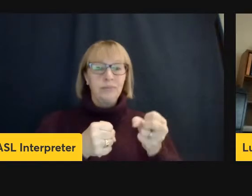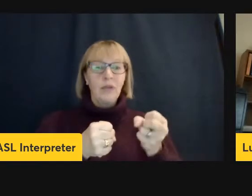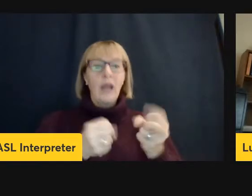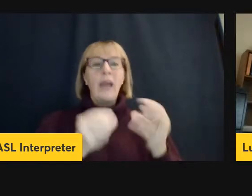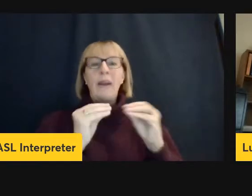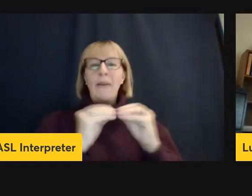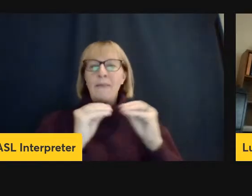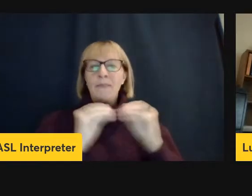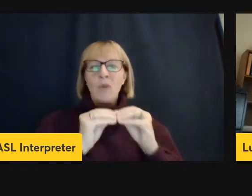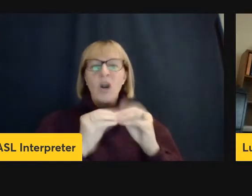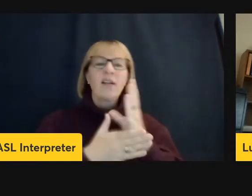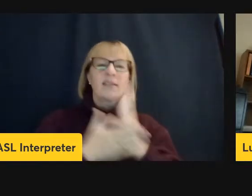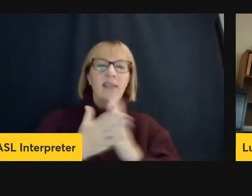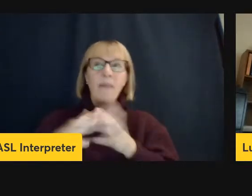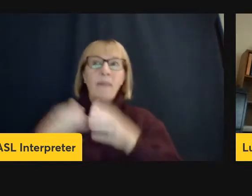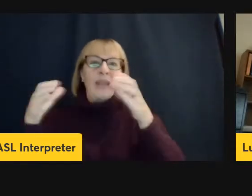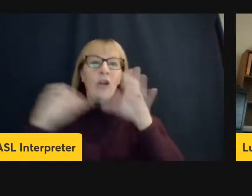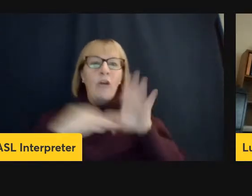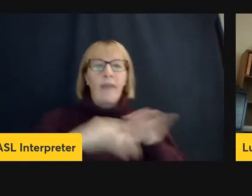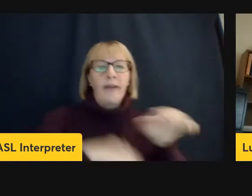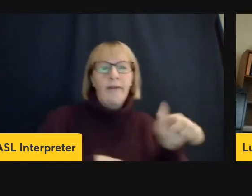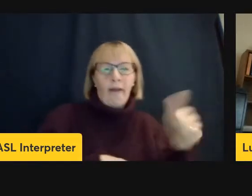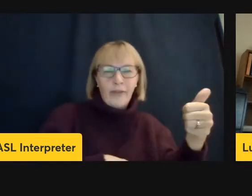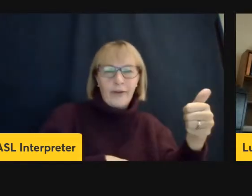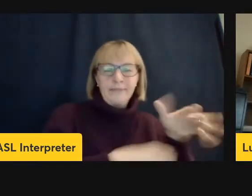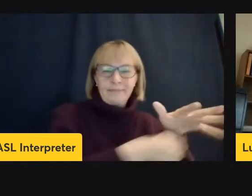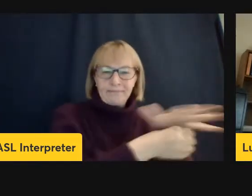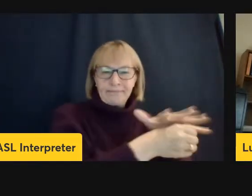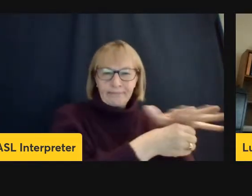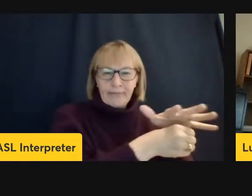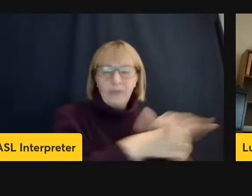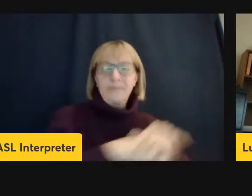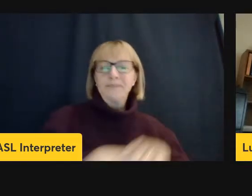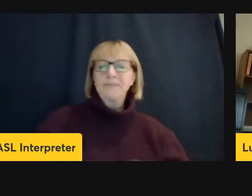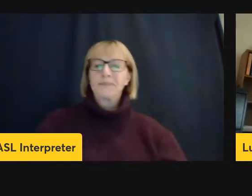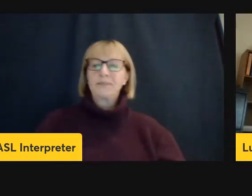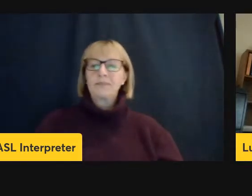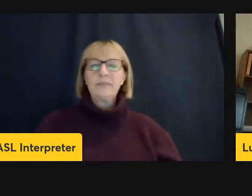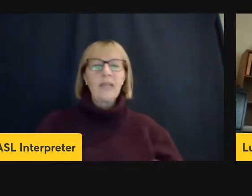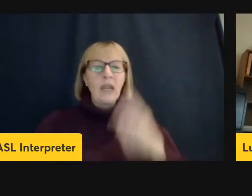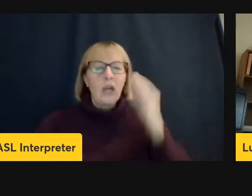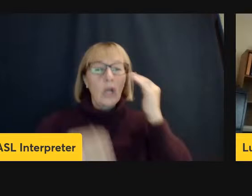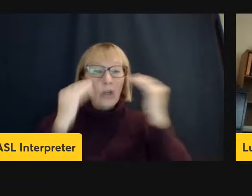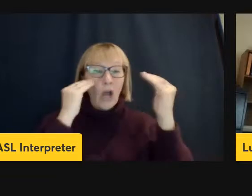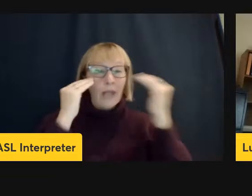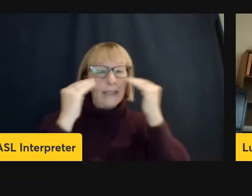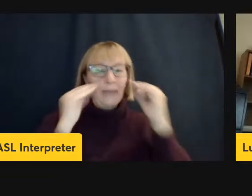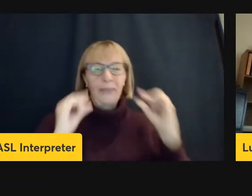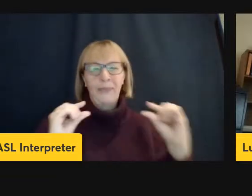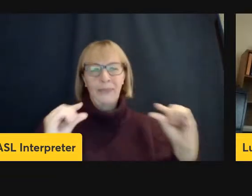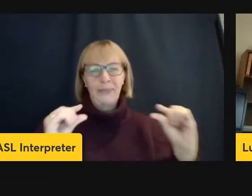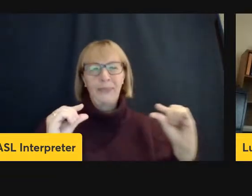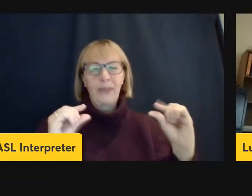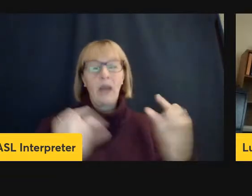massive in some places than others, there was little known, except that